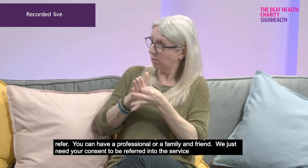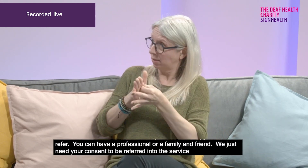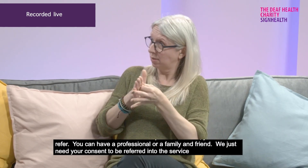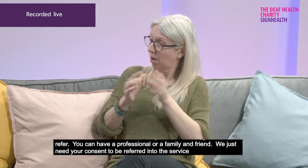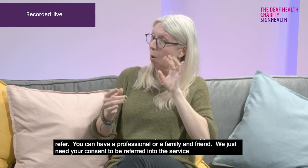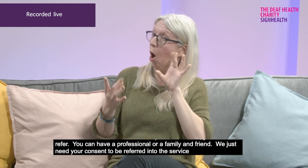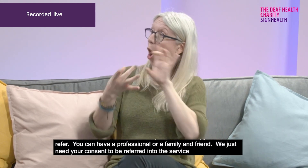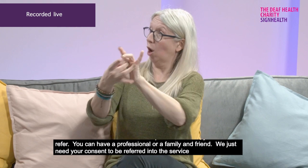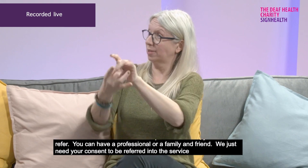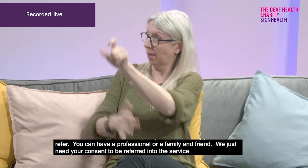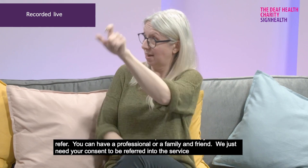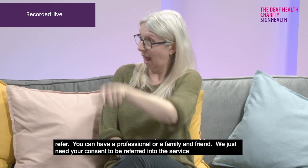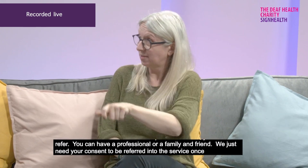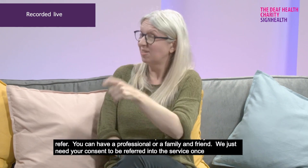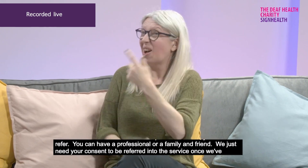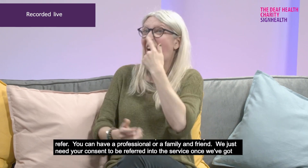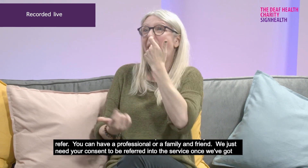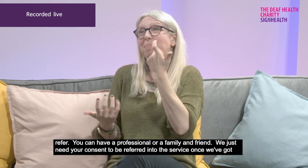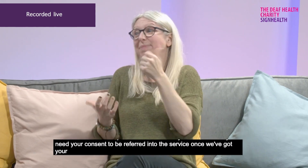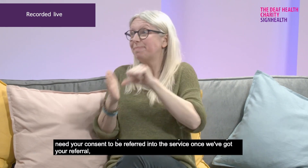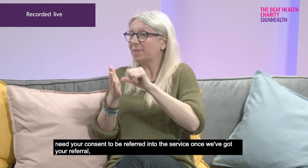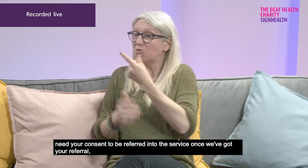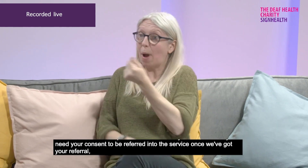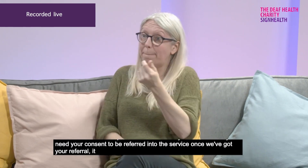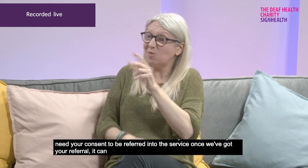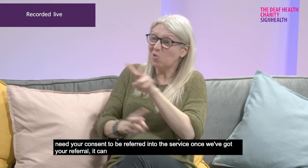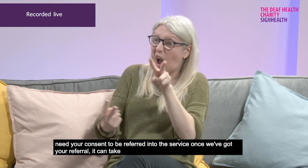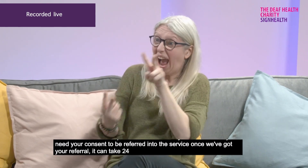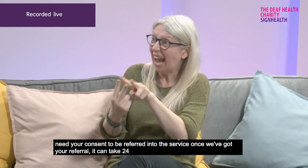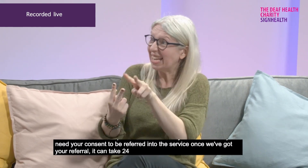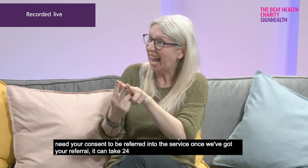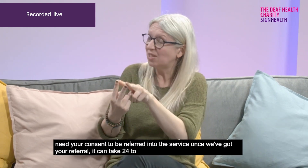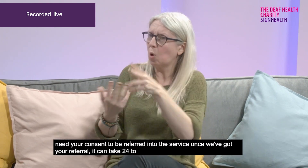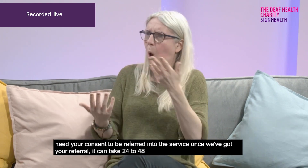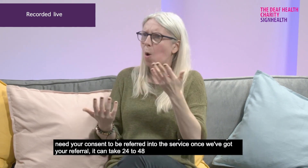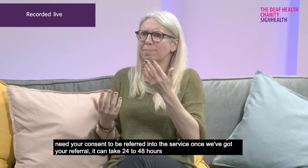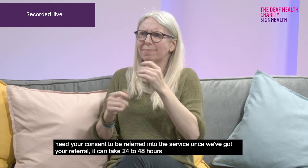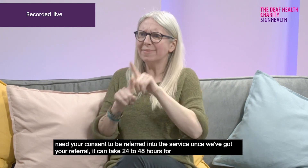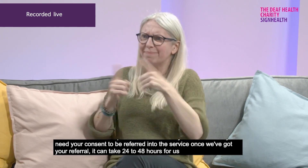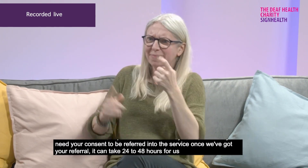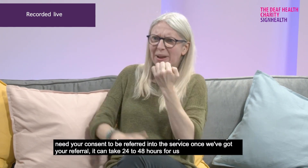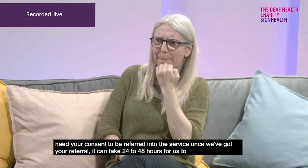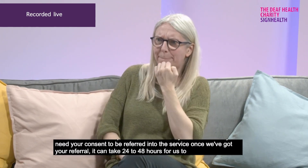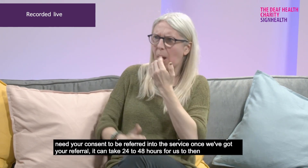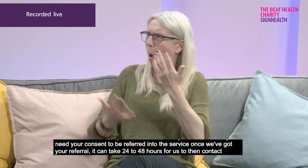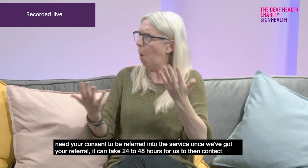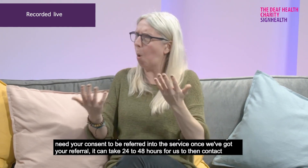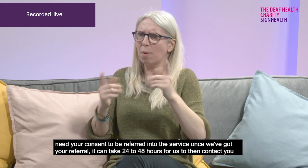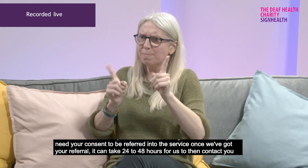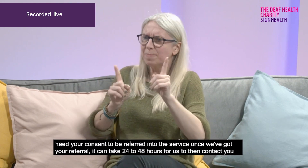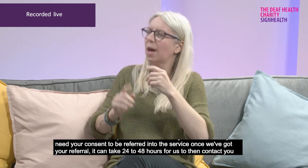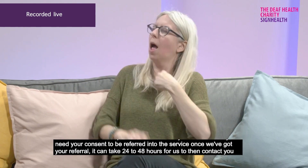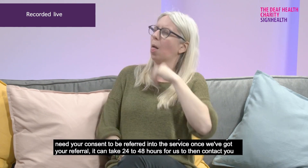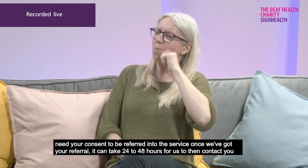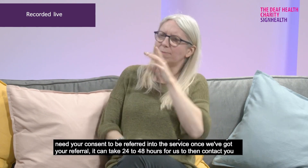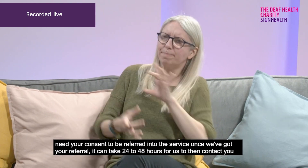Then once we've got your referral, it can take 24 to 48 hours for us to then contact you